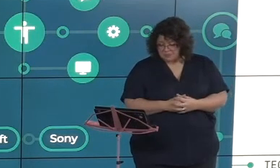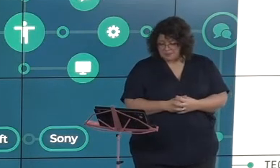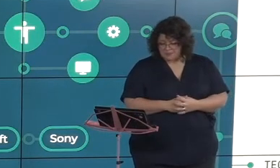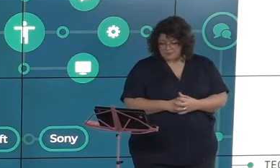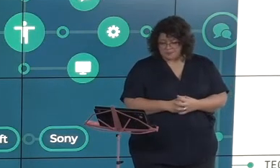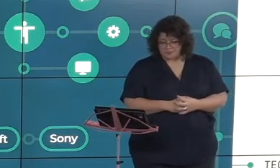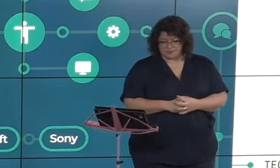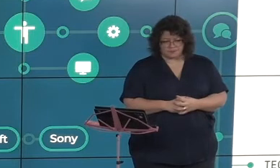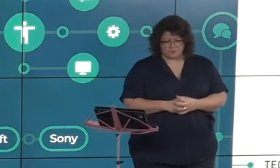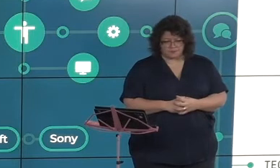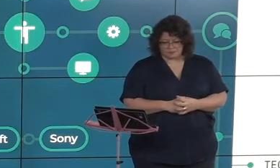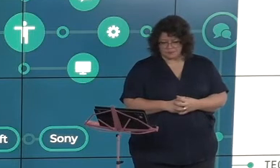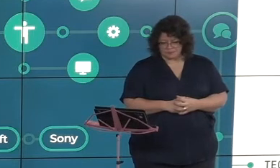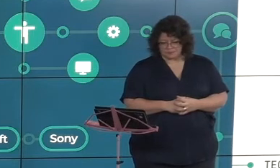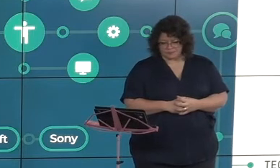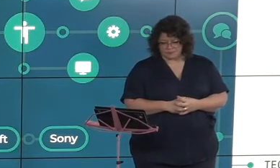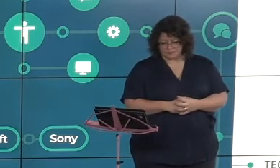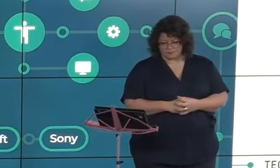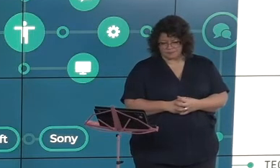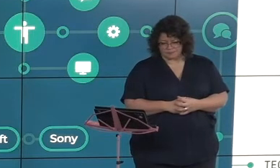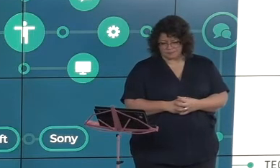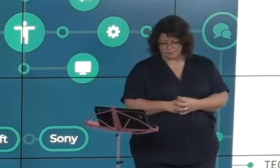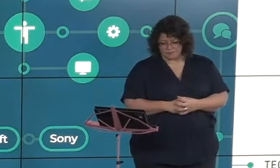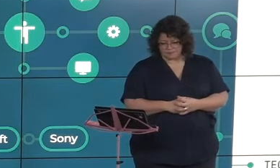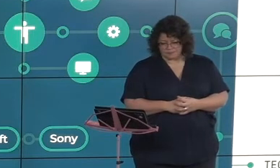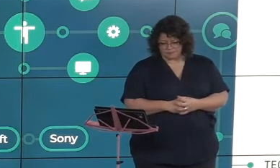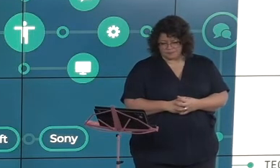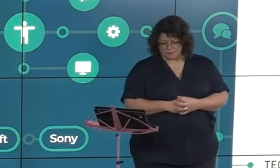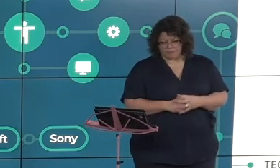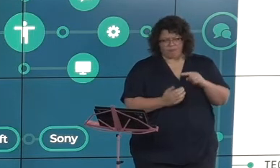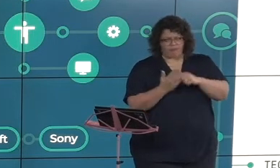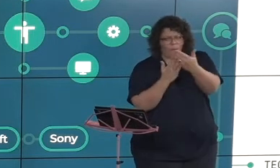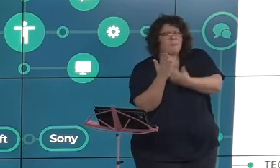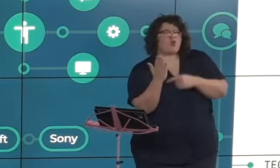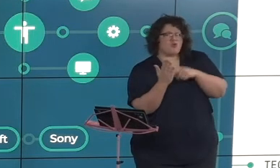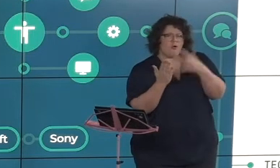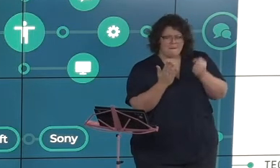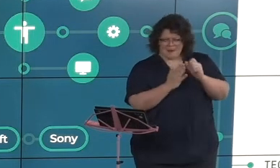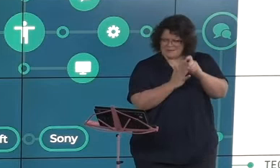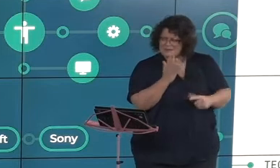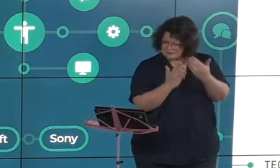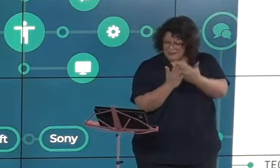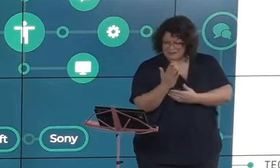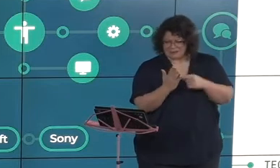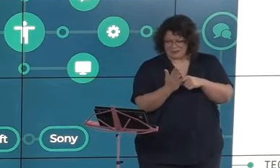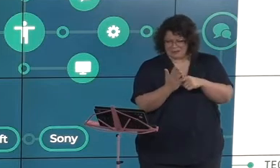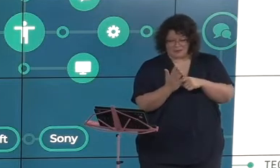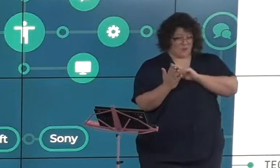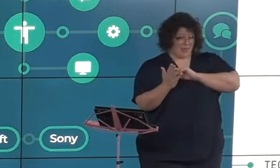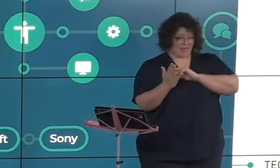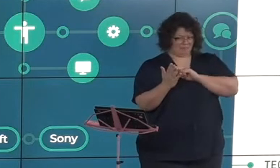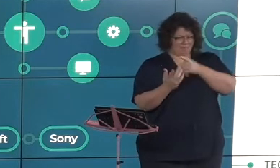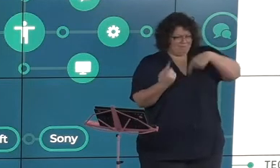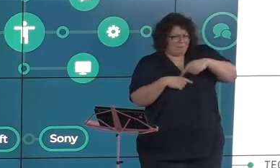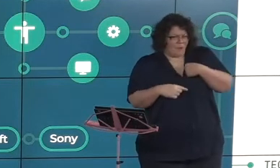Listen, this is our voices. We are here. So the technology has given us visibility. 20 years ago, I finally came